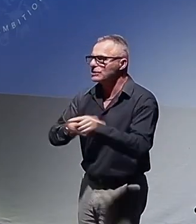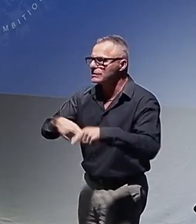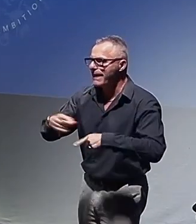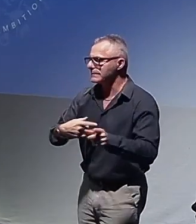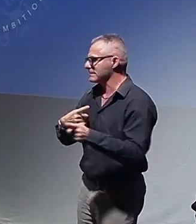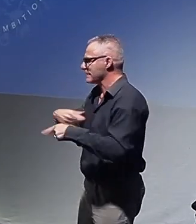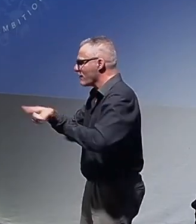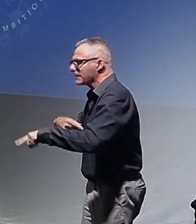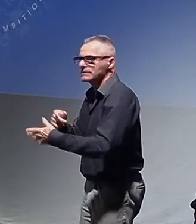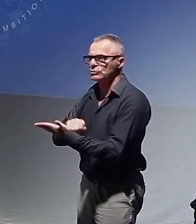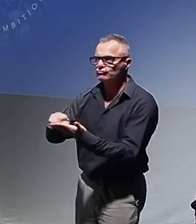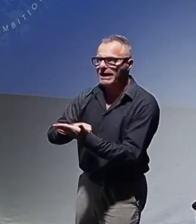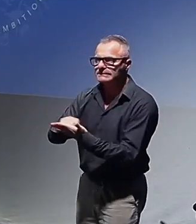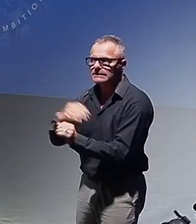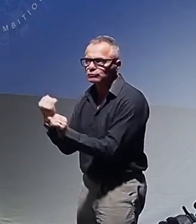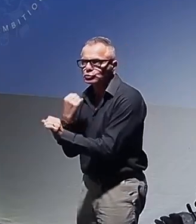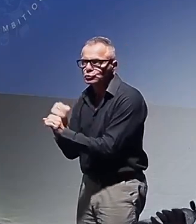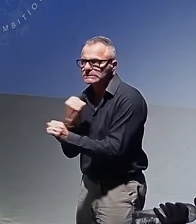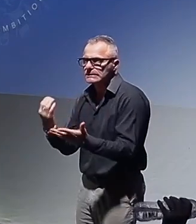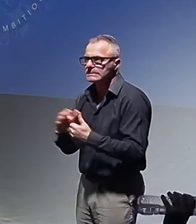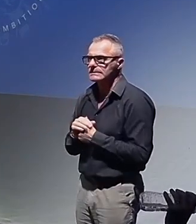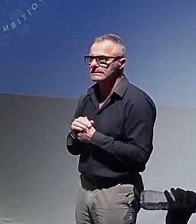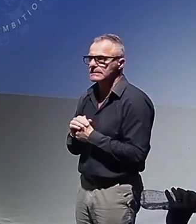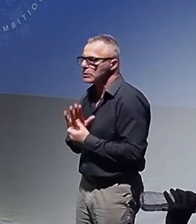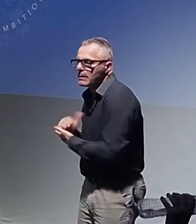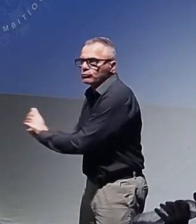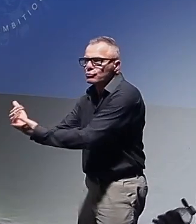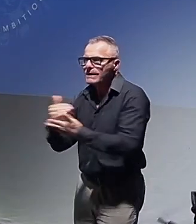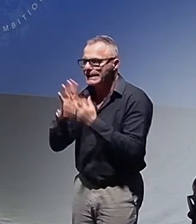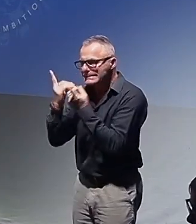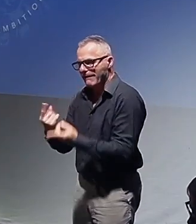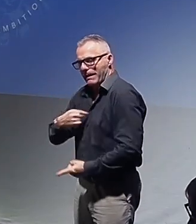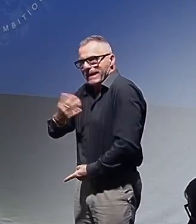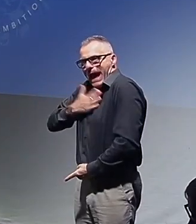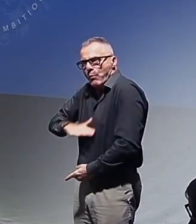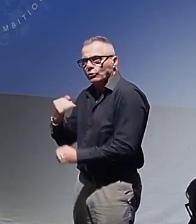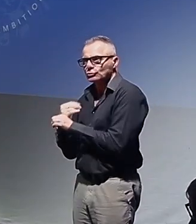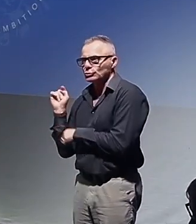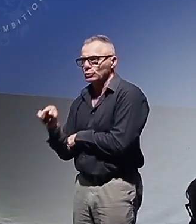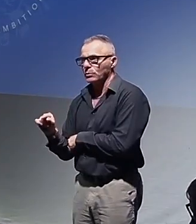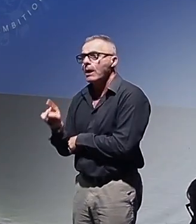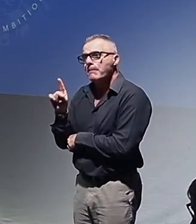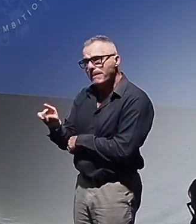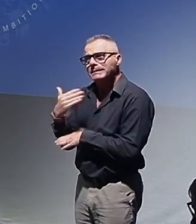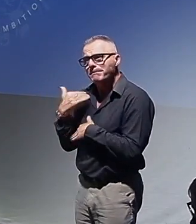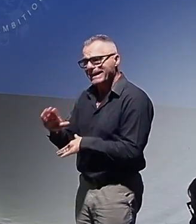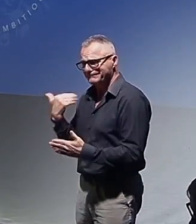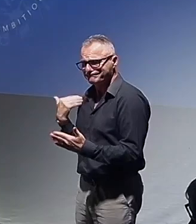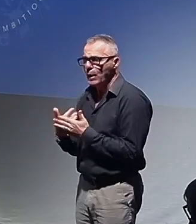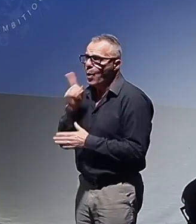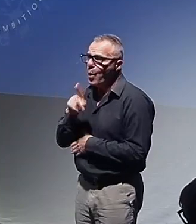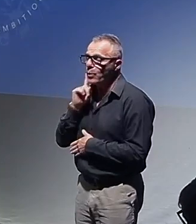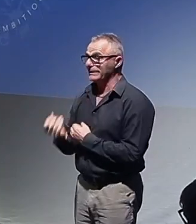directors, writers, producers, bringing stuff together that I really want to do. But it has always been